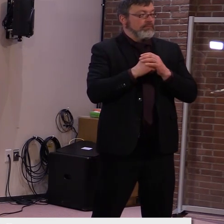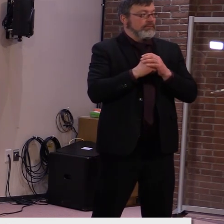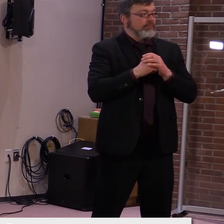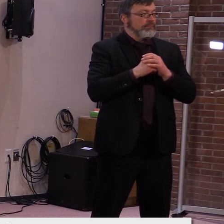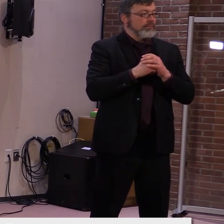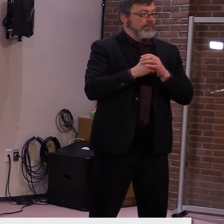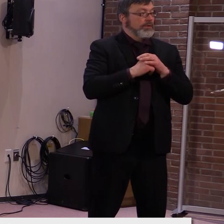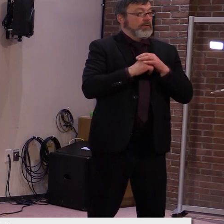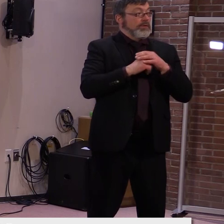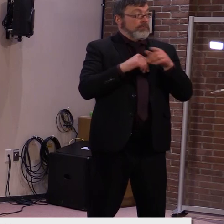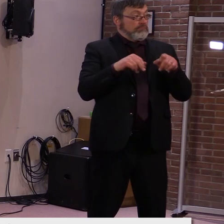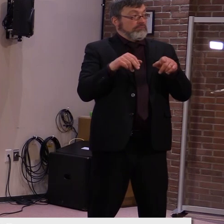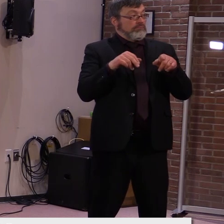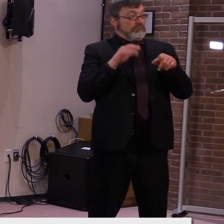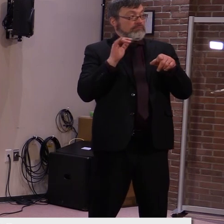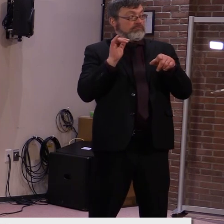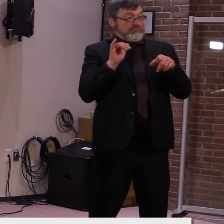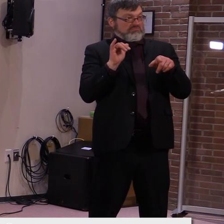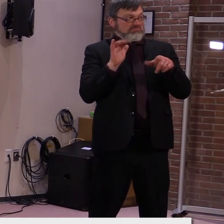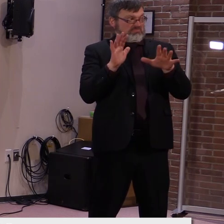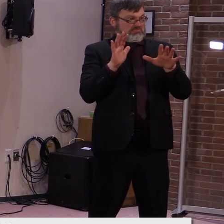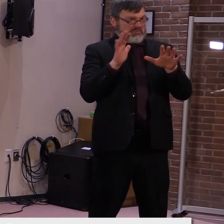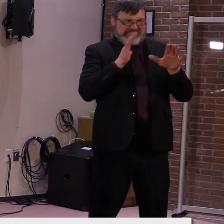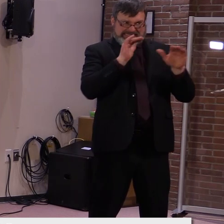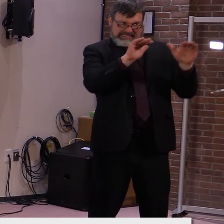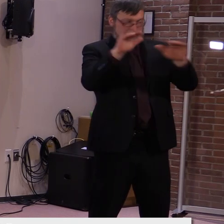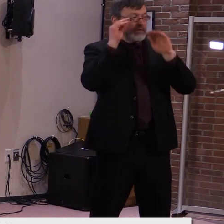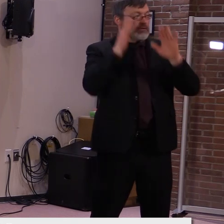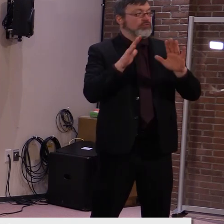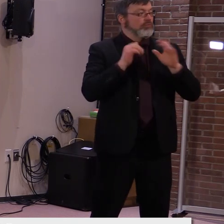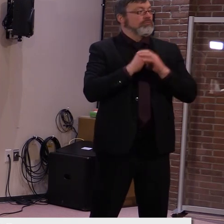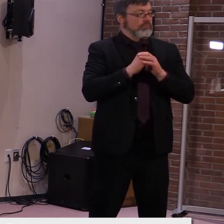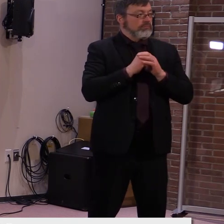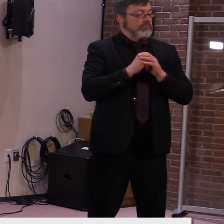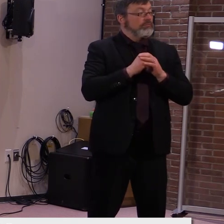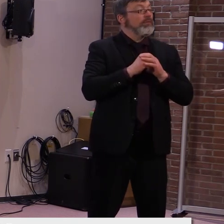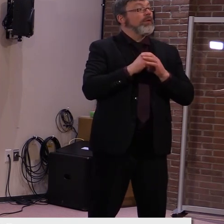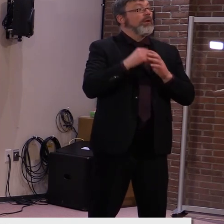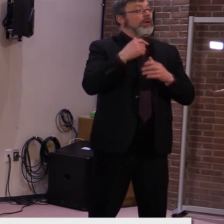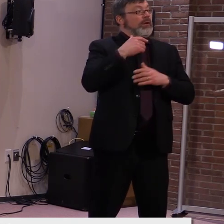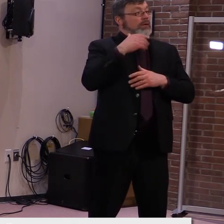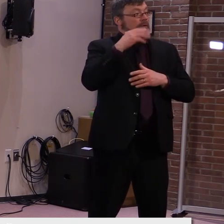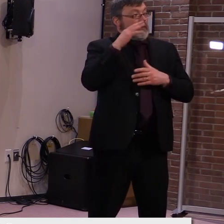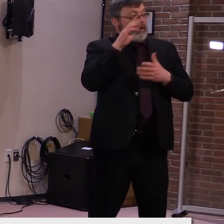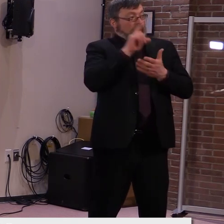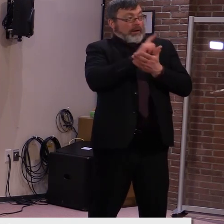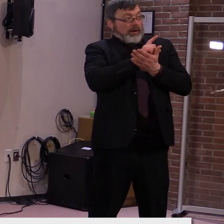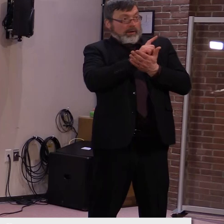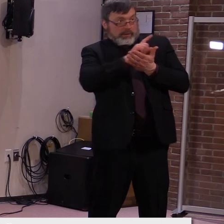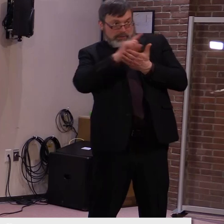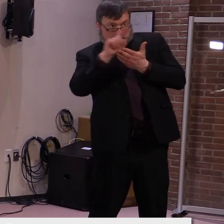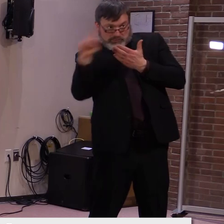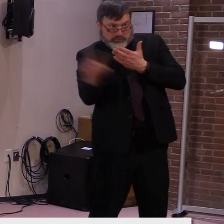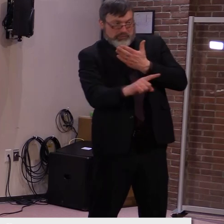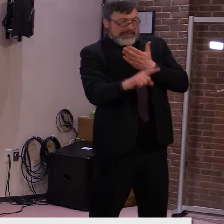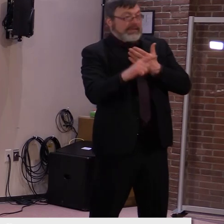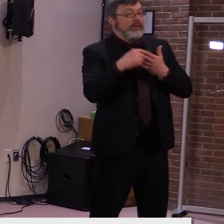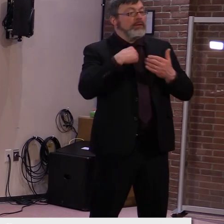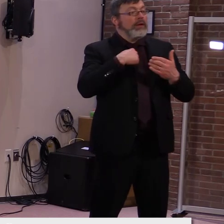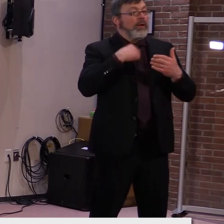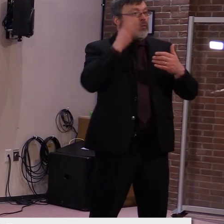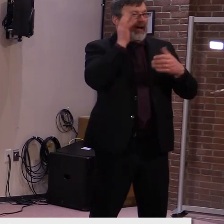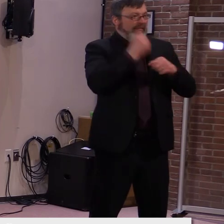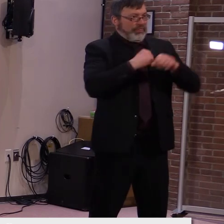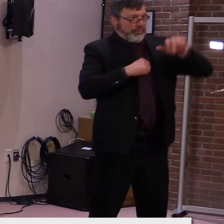Johnson will be less than what we expected. Therefore, we also will be utilizing Pfizer vaccine